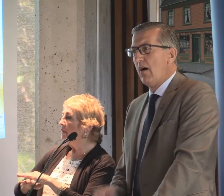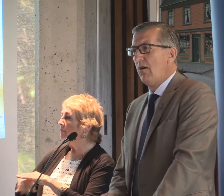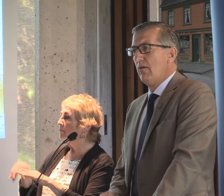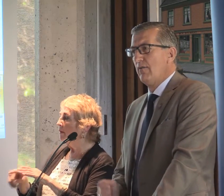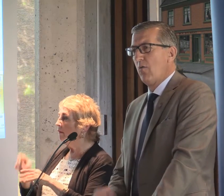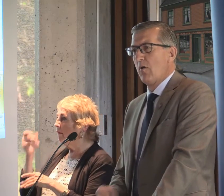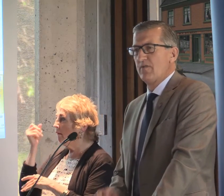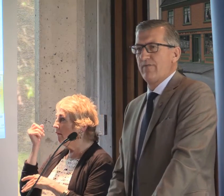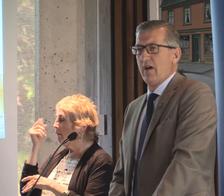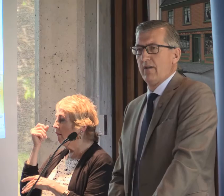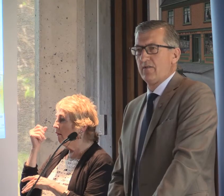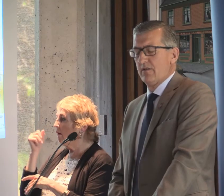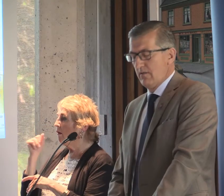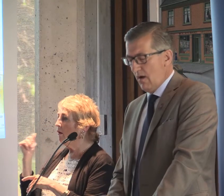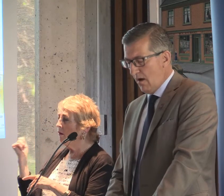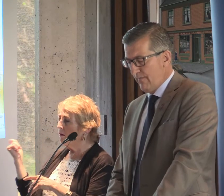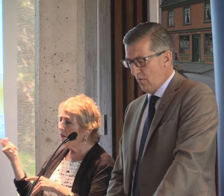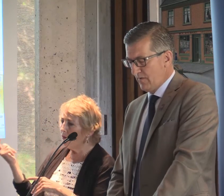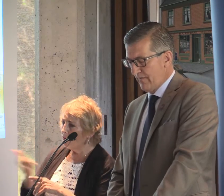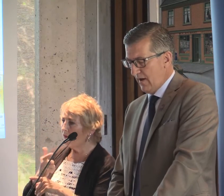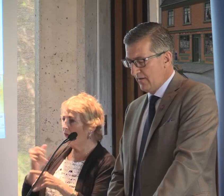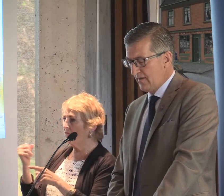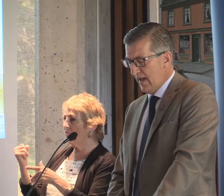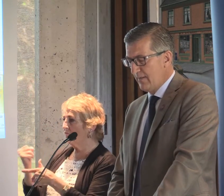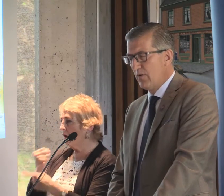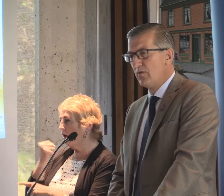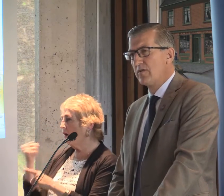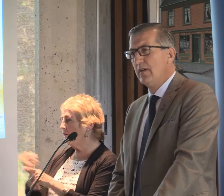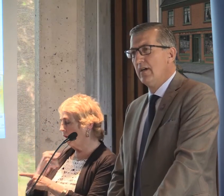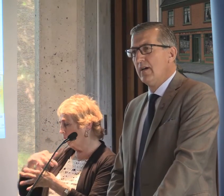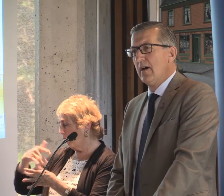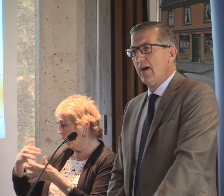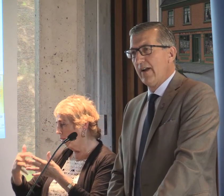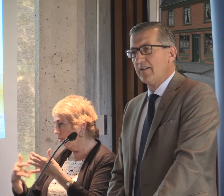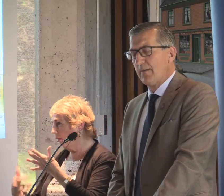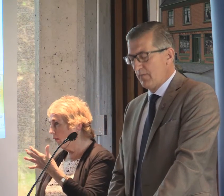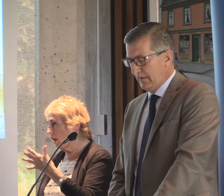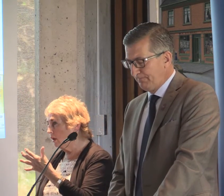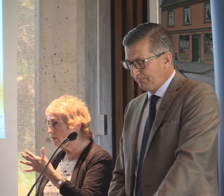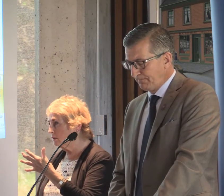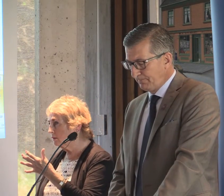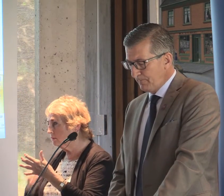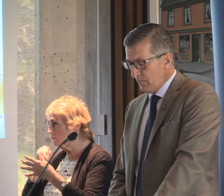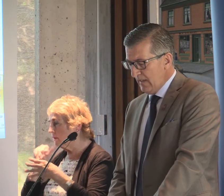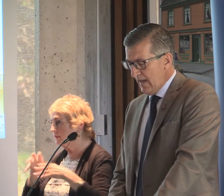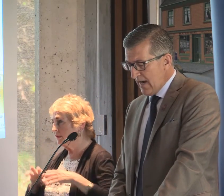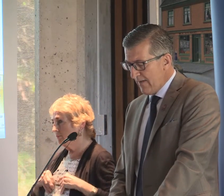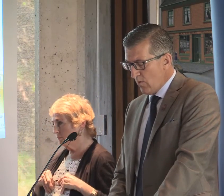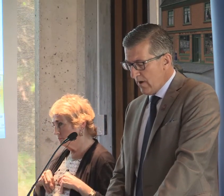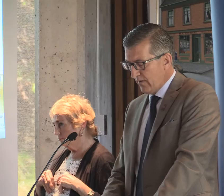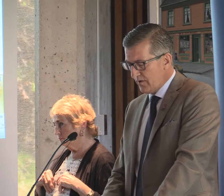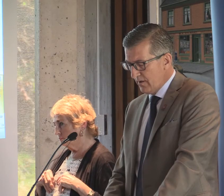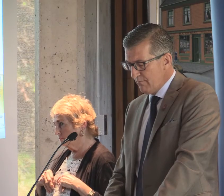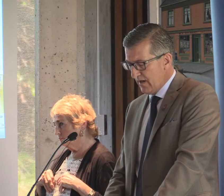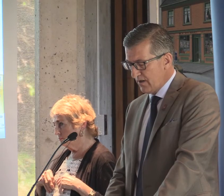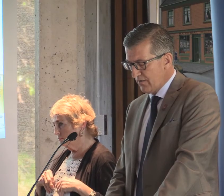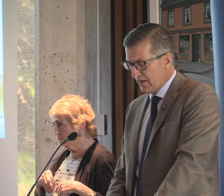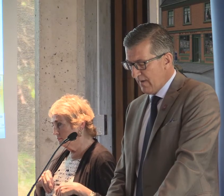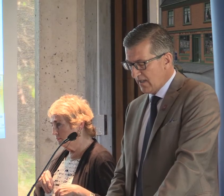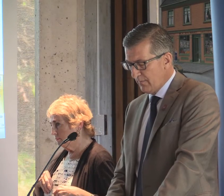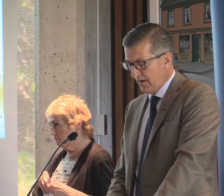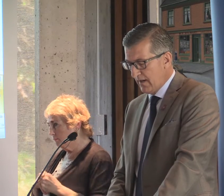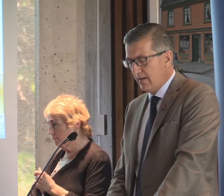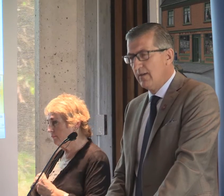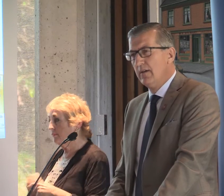that all forms of violence and abuse are unacceptable. And every one of us bears